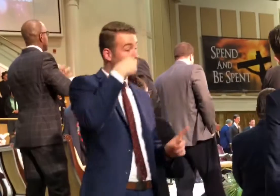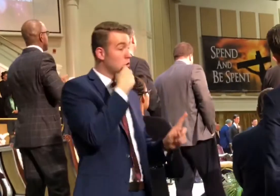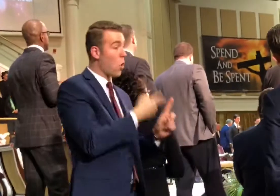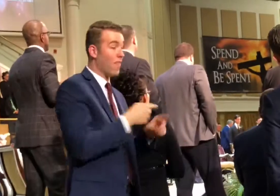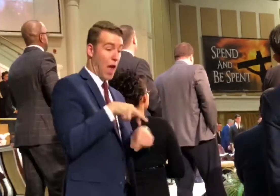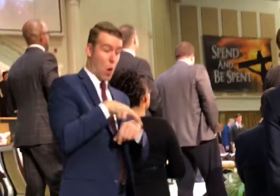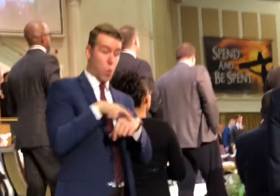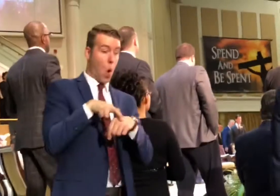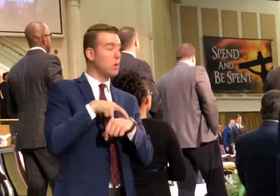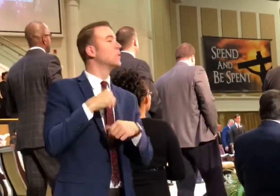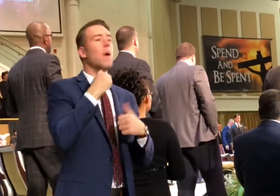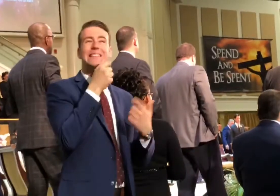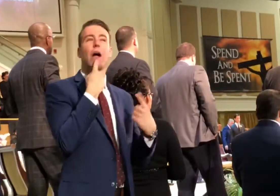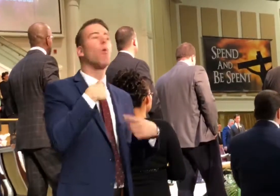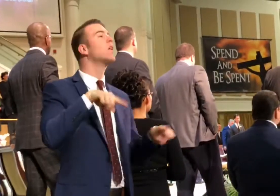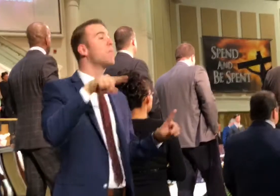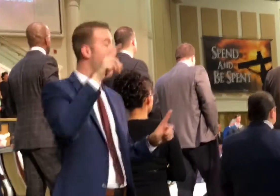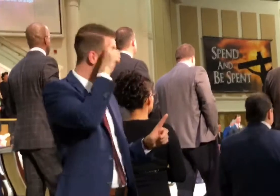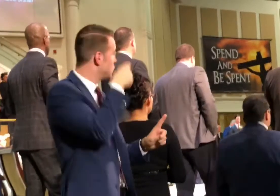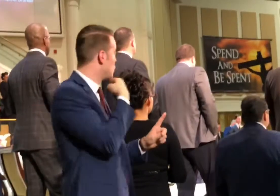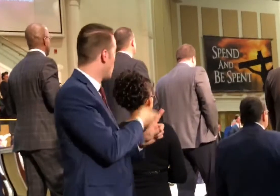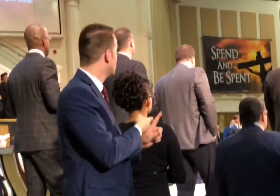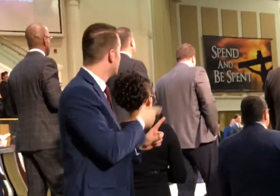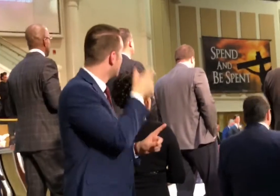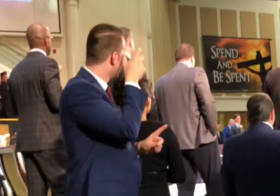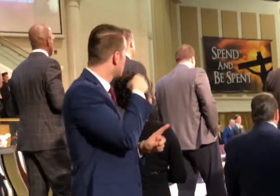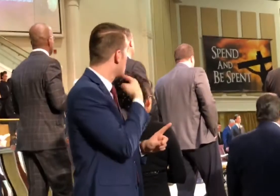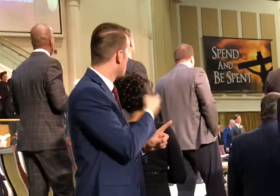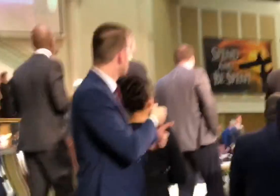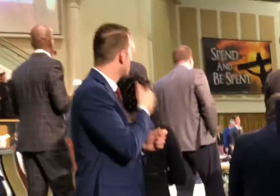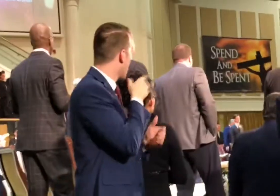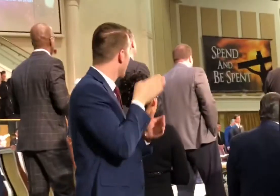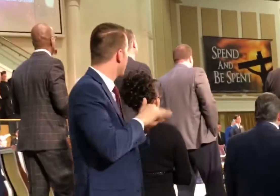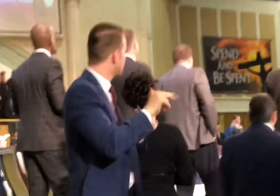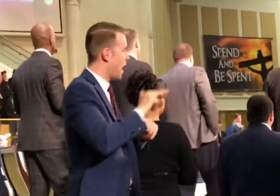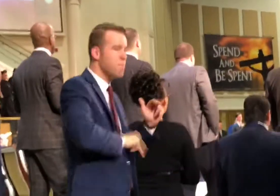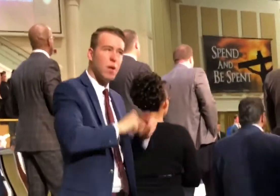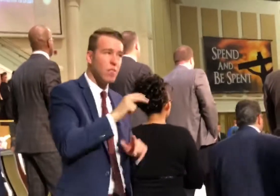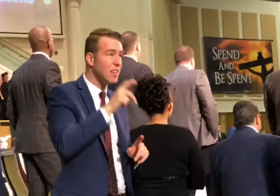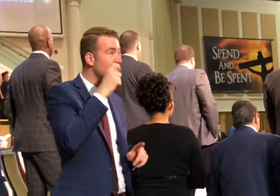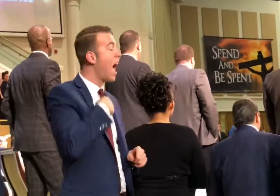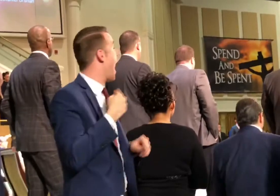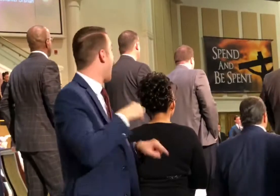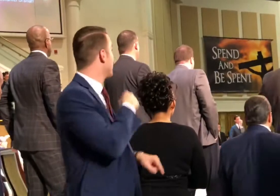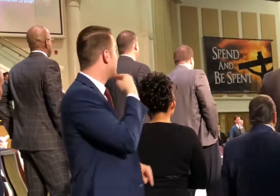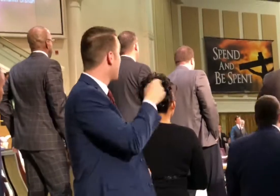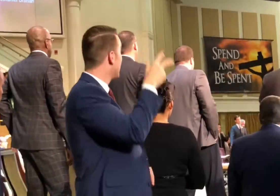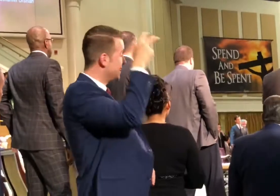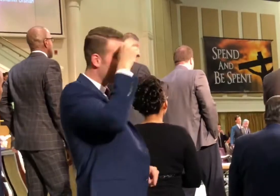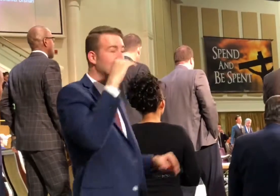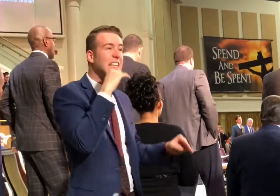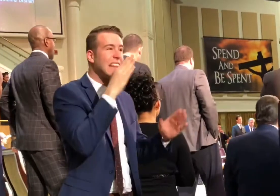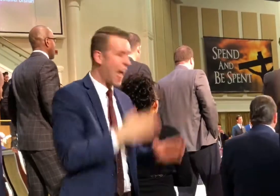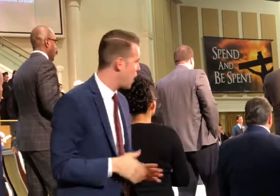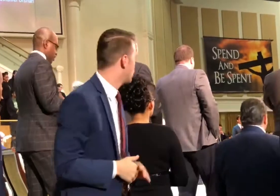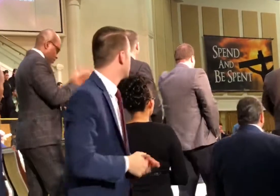that Roatan wasn't going to make it. He told you that you're not going to finish that building. I came to tell you the devil's a